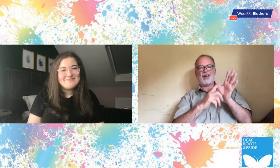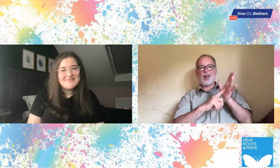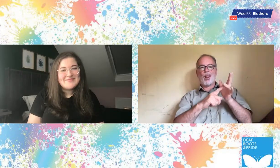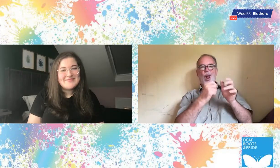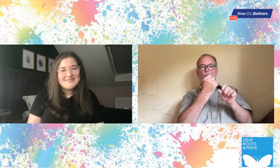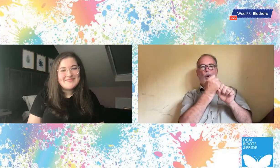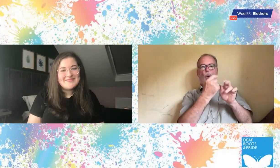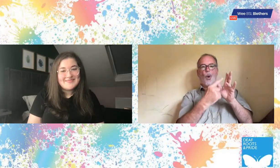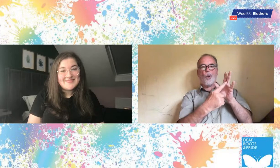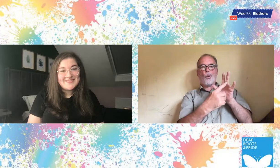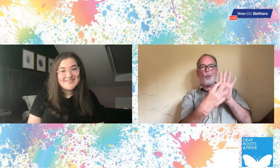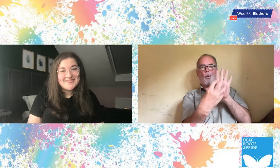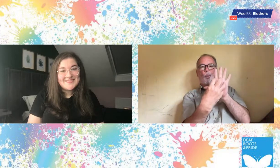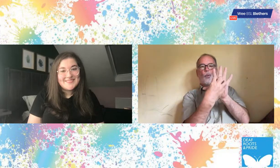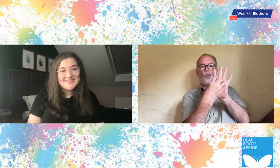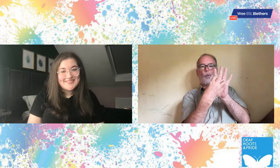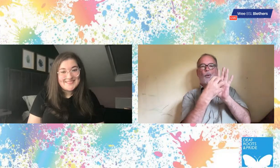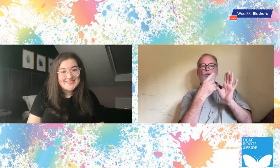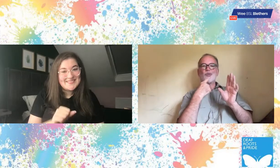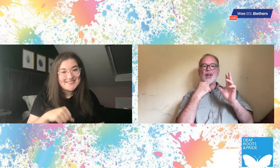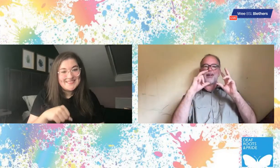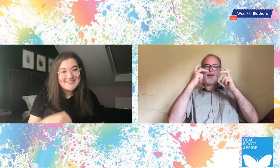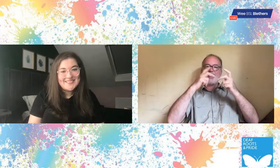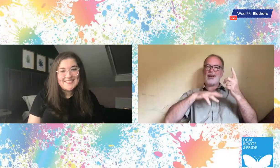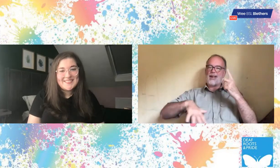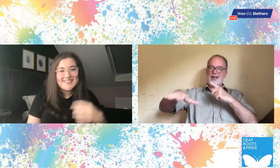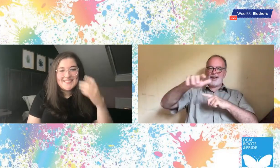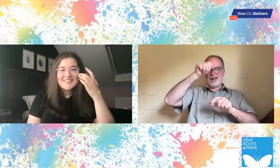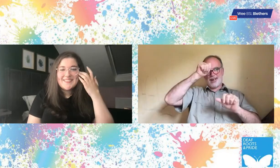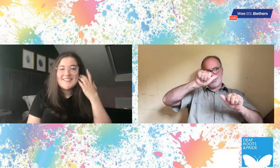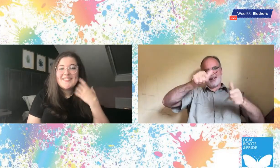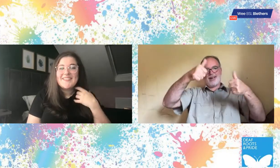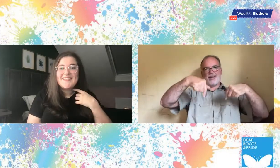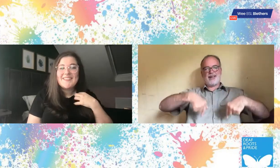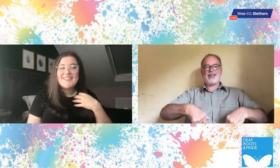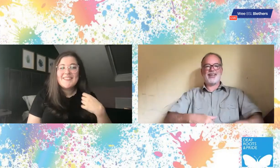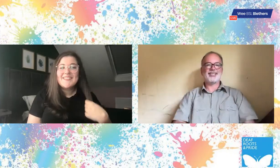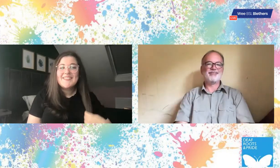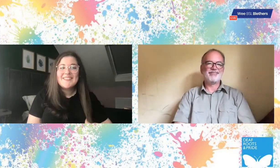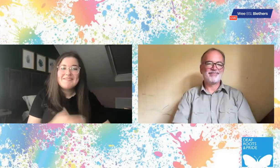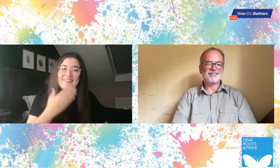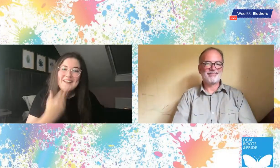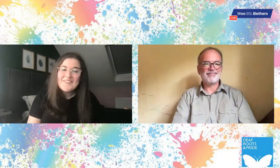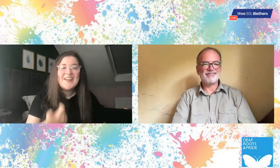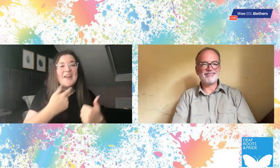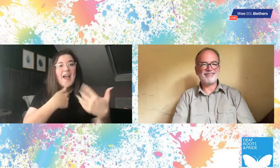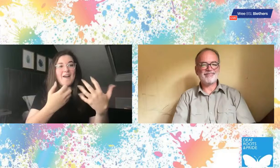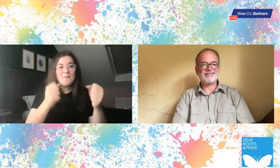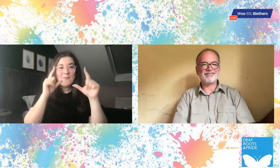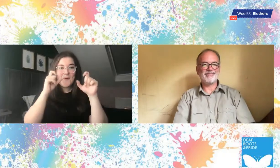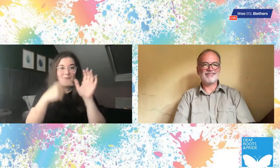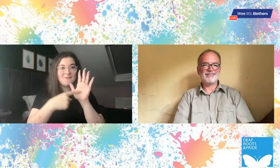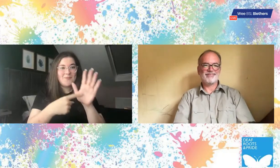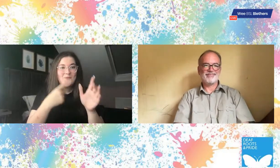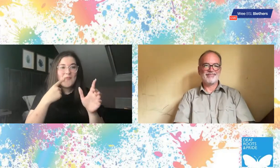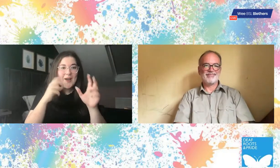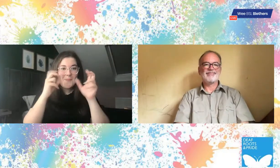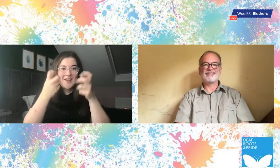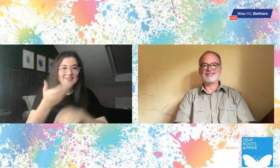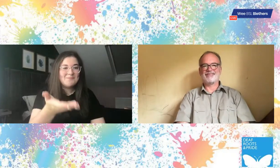are the same. So actually, I love them so much. I made them our logo, because yeah,